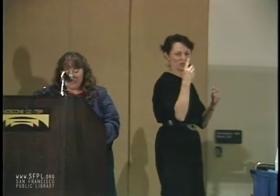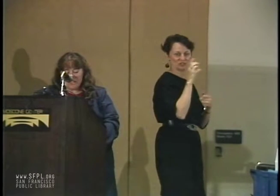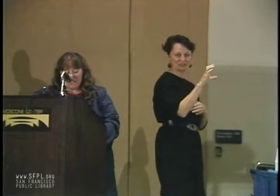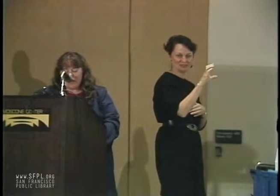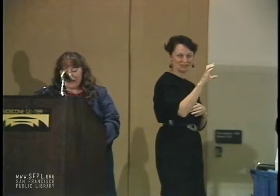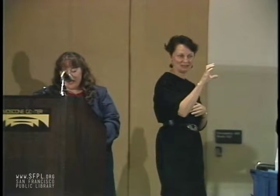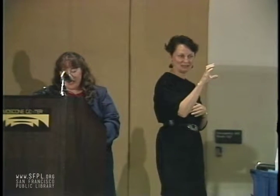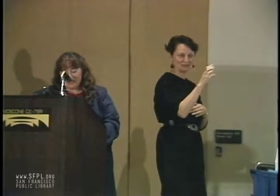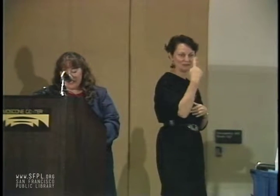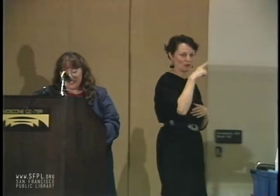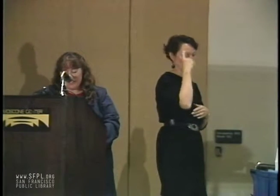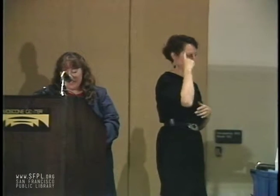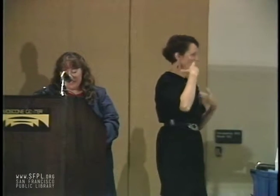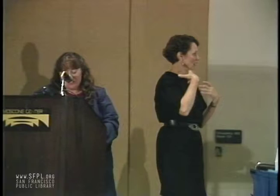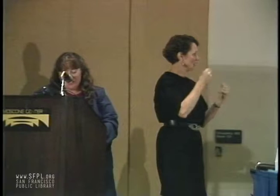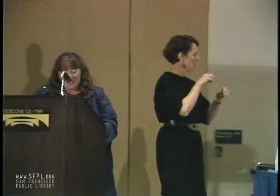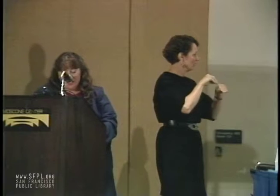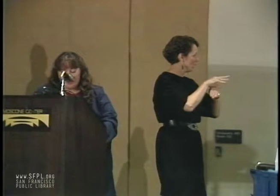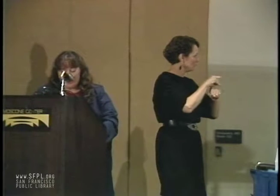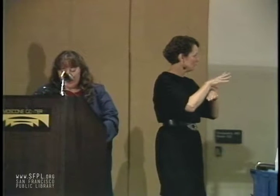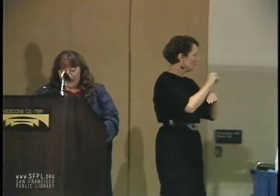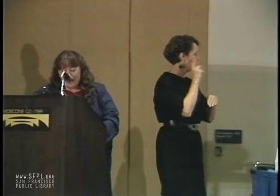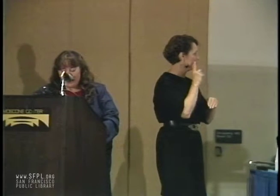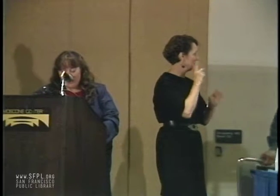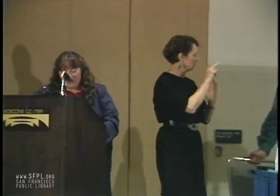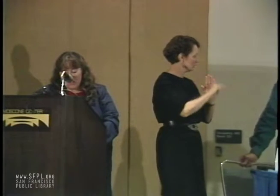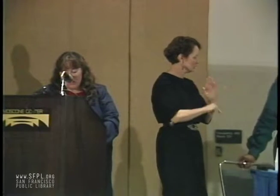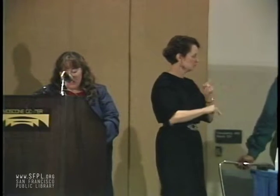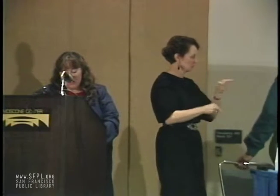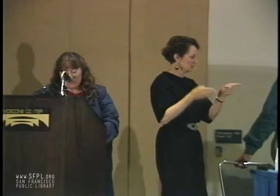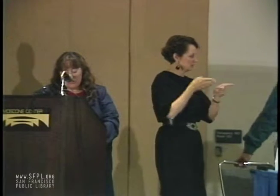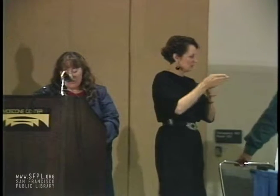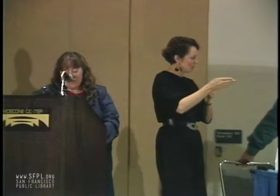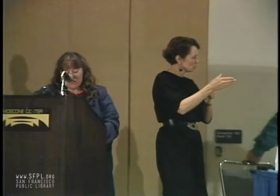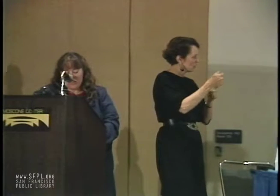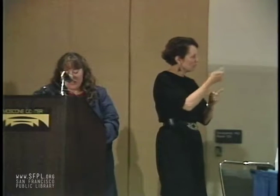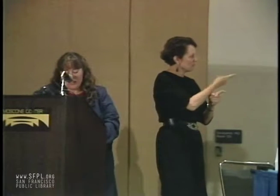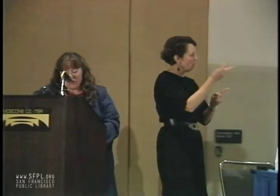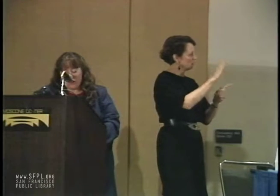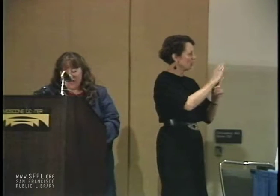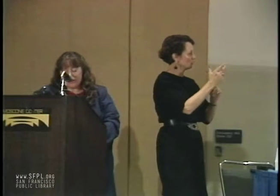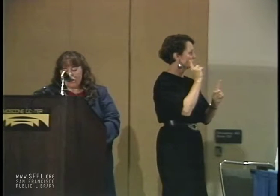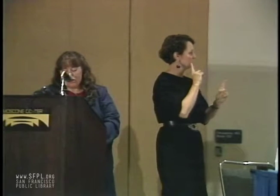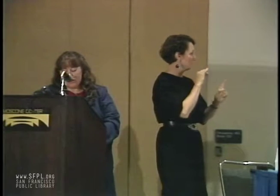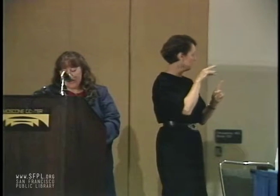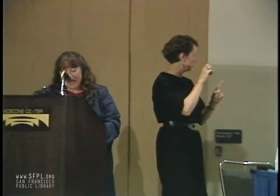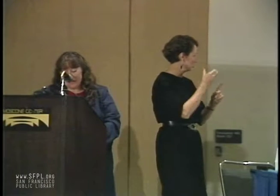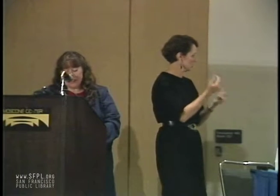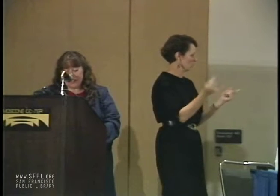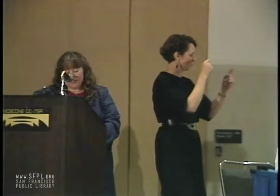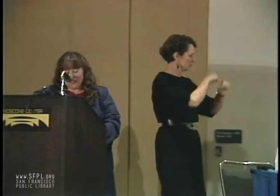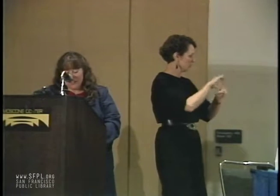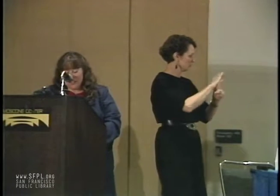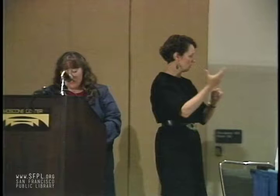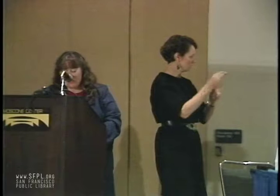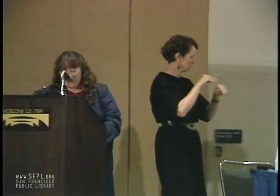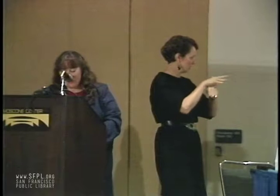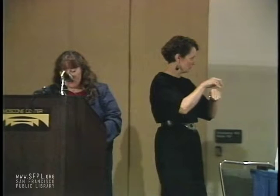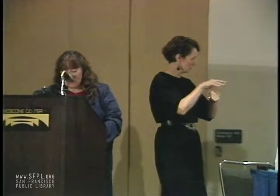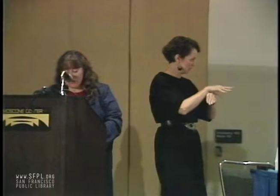mental health counseling and deafness, specializing in multicultural deaf issues and cross-cultural counseling. She's